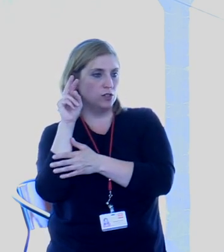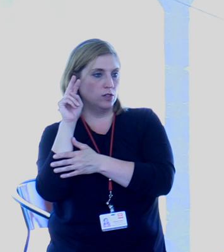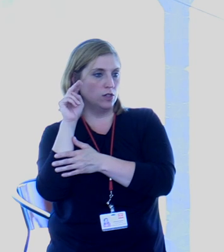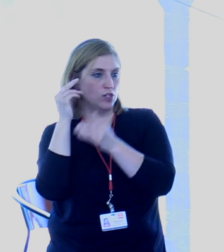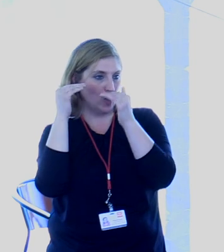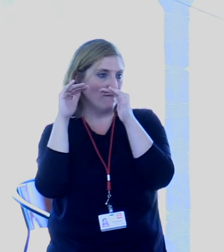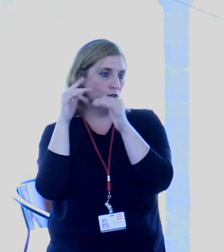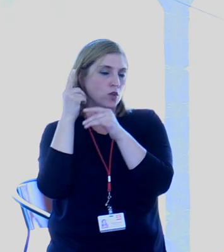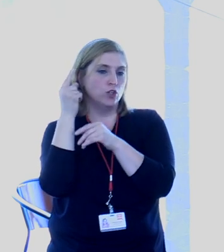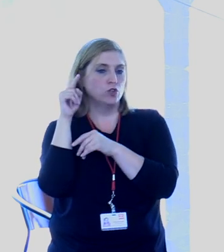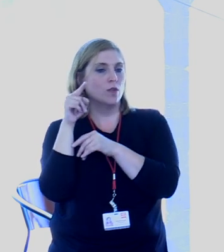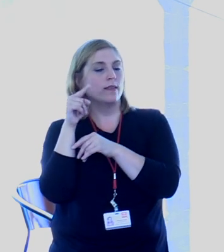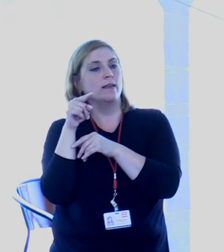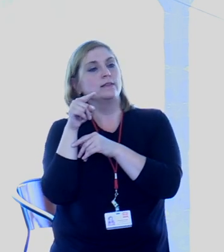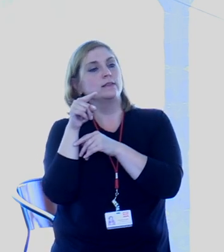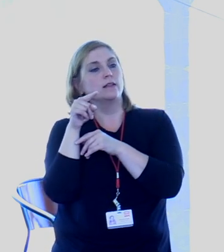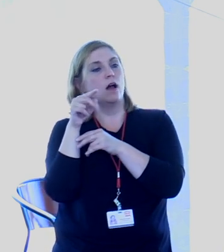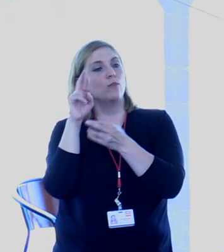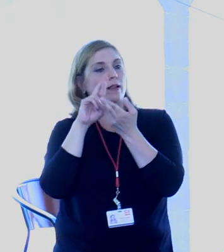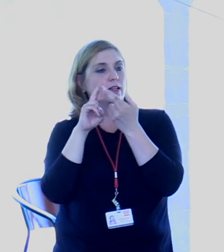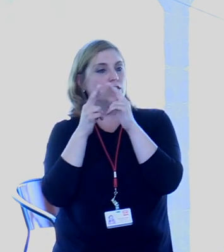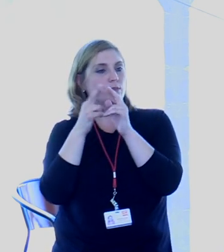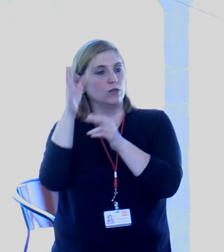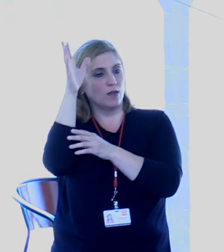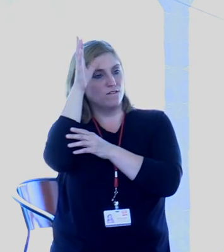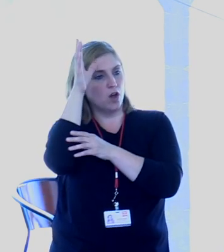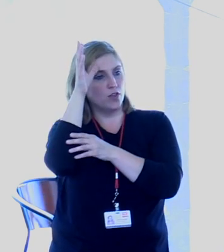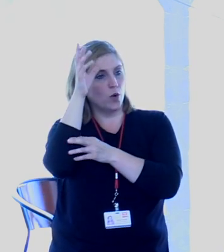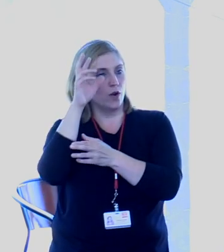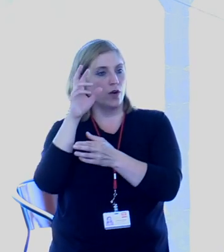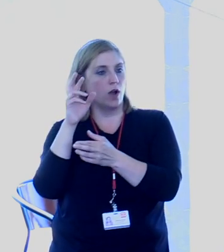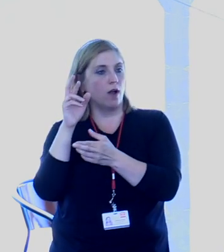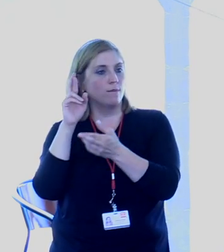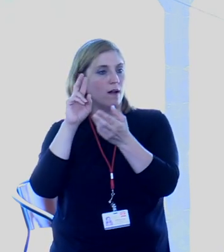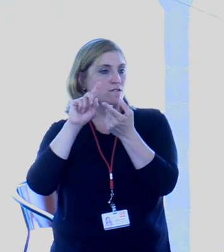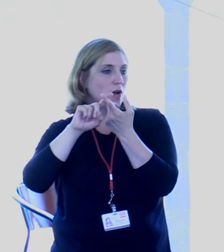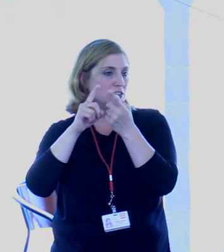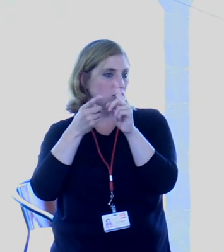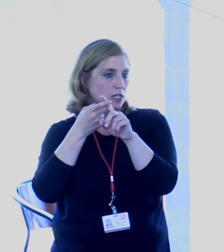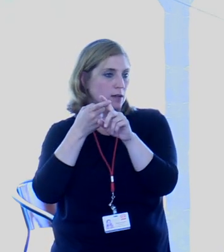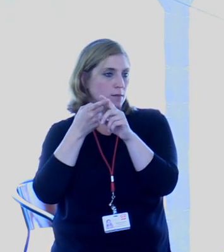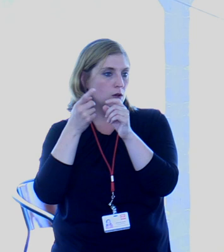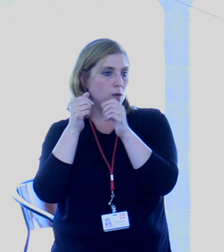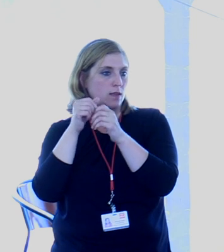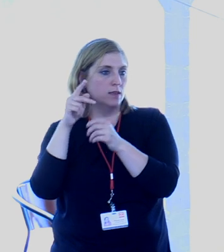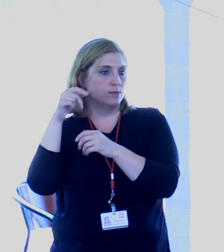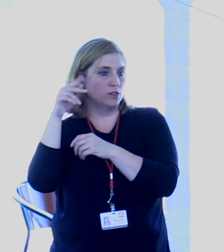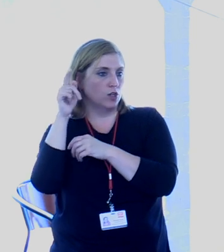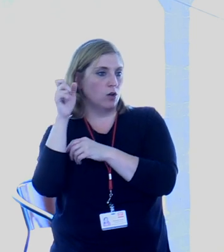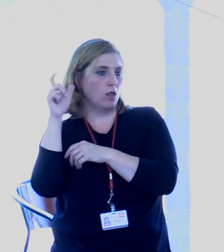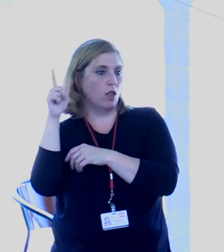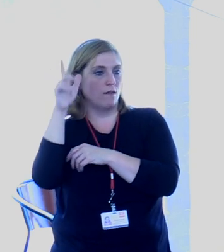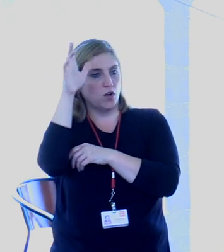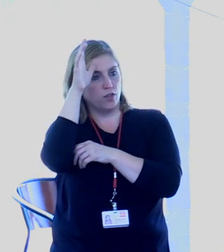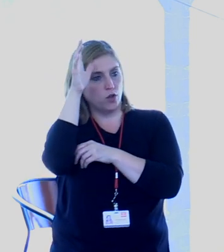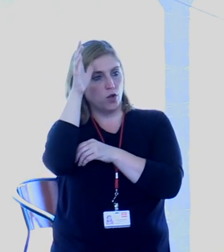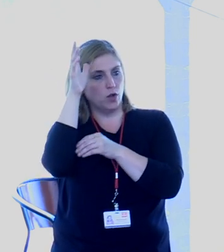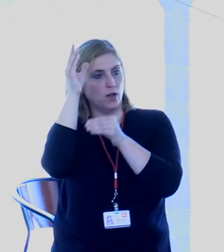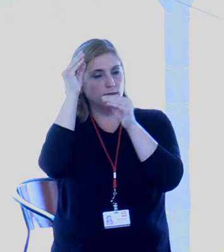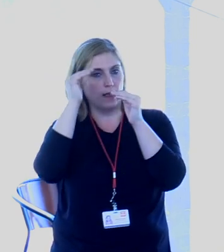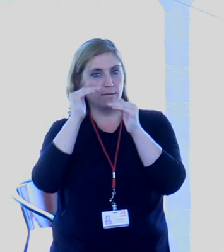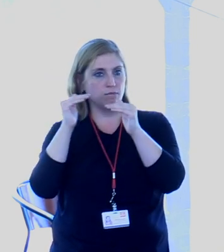And this is the fatherhood of this, this is the friendship of this paternal fatherhood that elevates